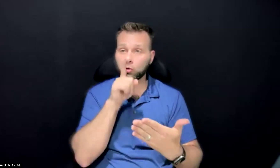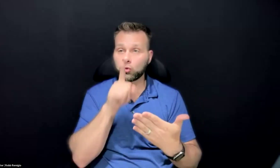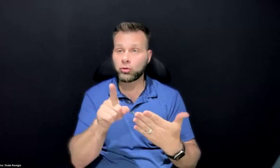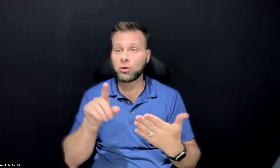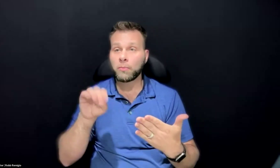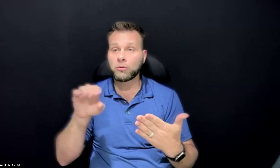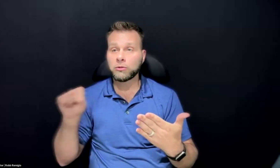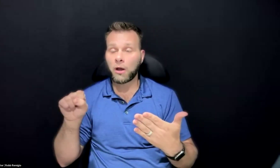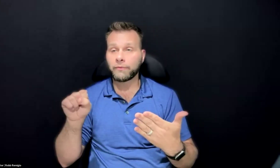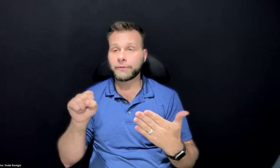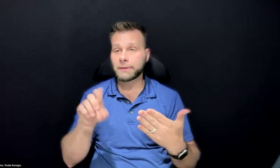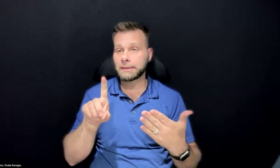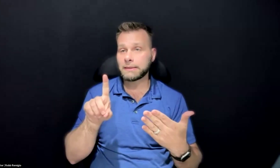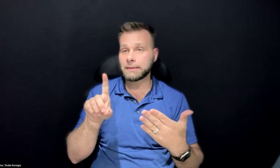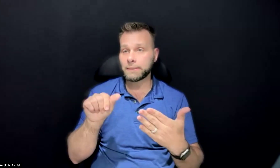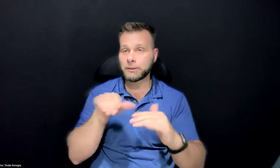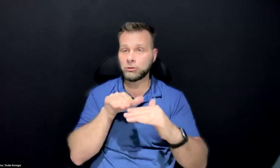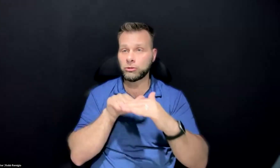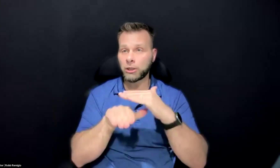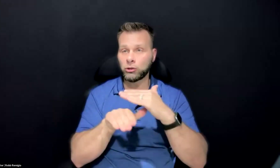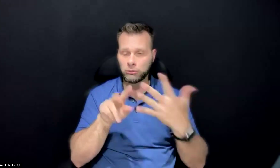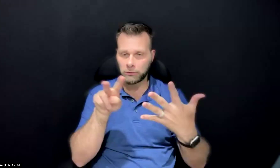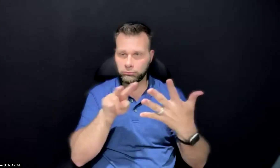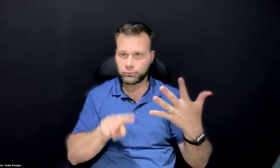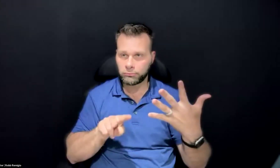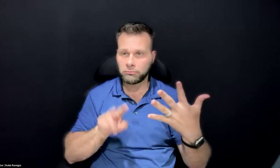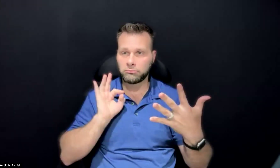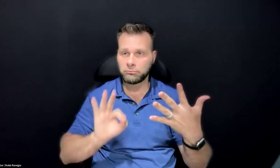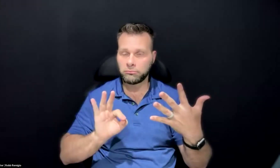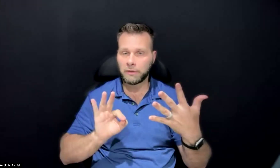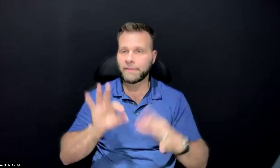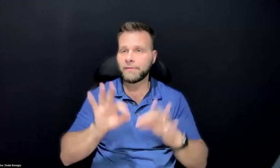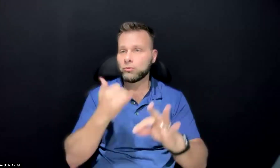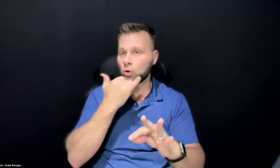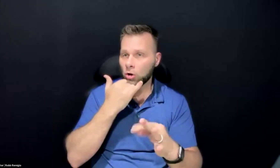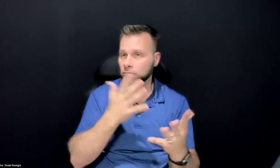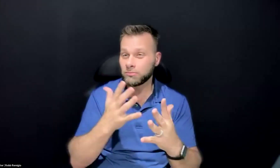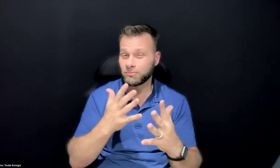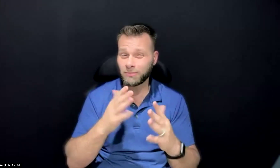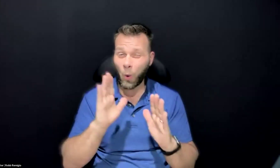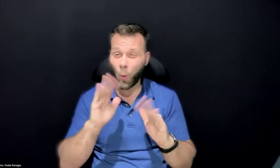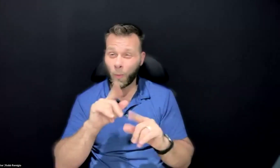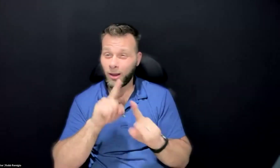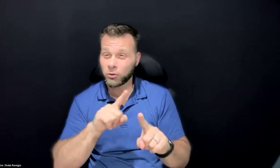just because Google Slides and Canva don't have that. Not sure if that answered your question or not, Sarah.